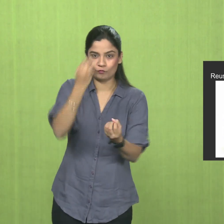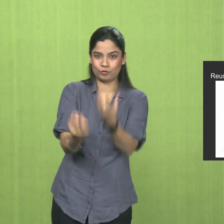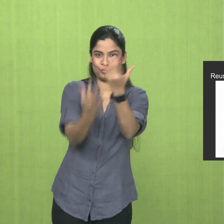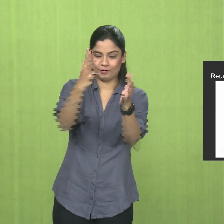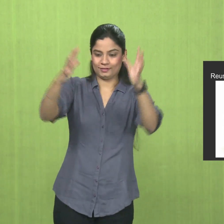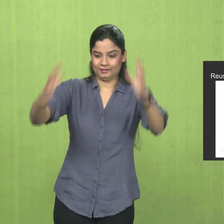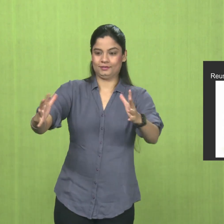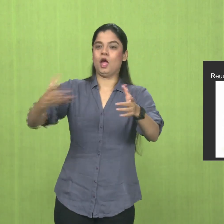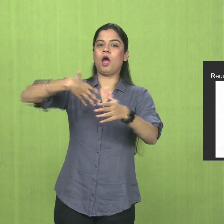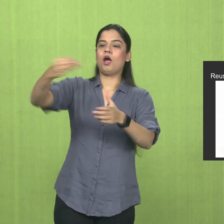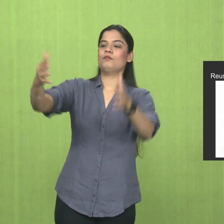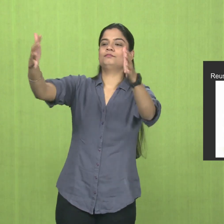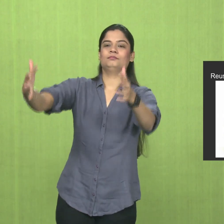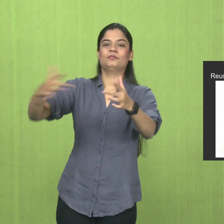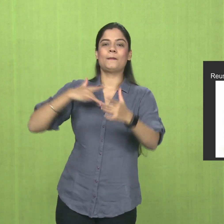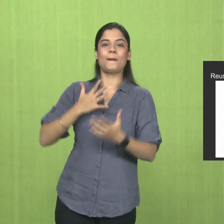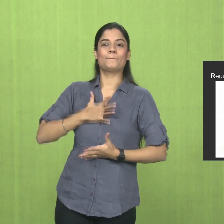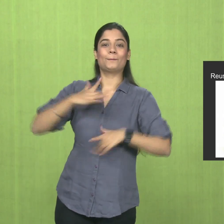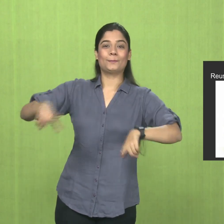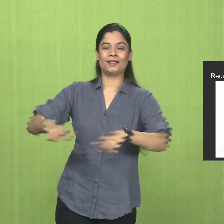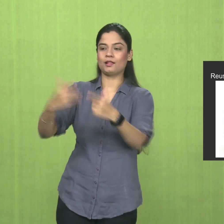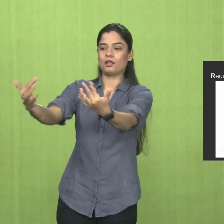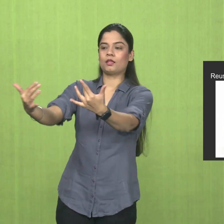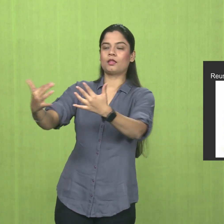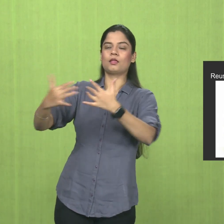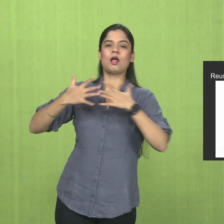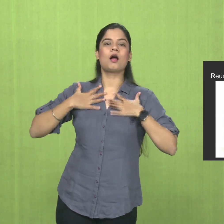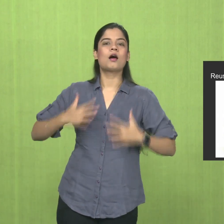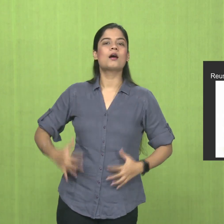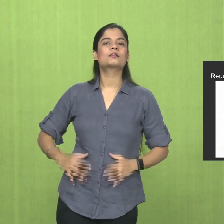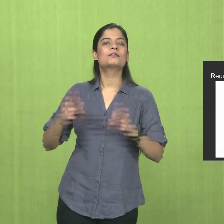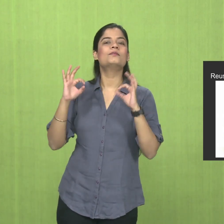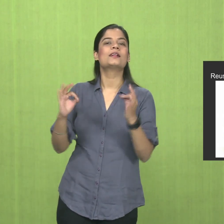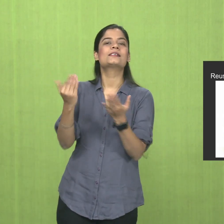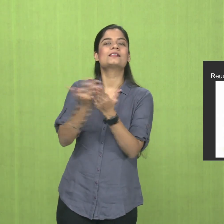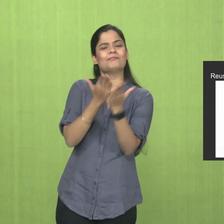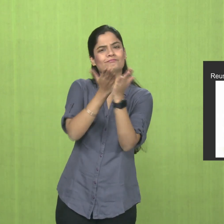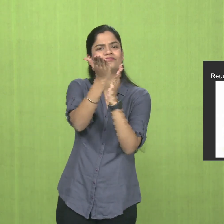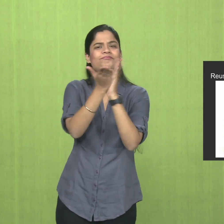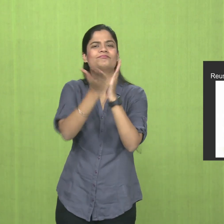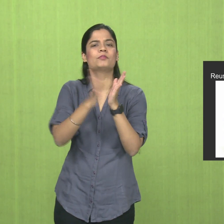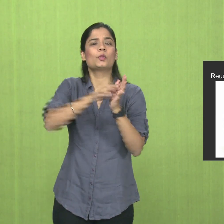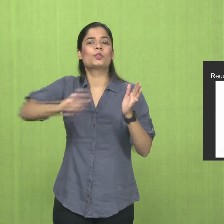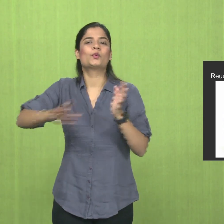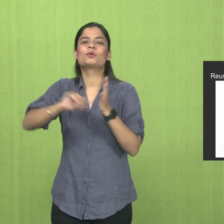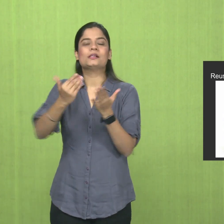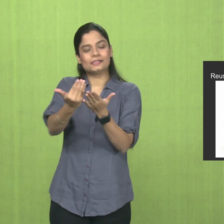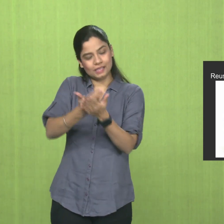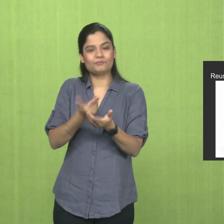some sand in it, soil in it, and grow a tree inside it, a little plant inside it. So that can also be resource